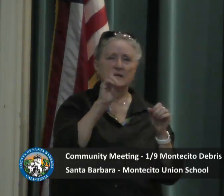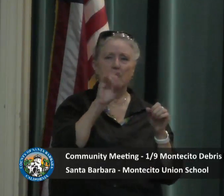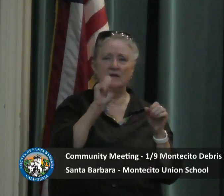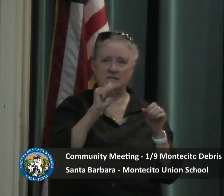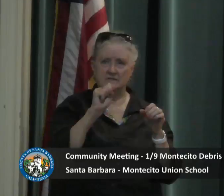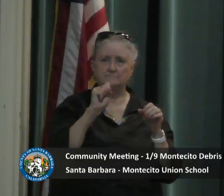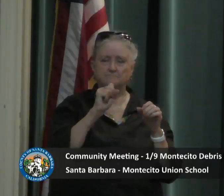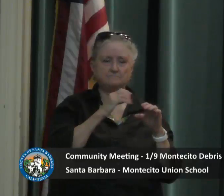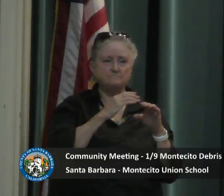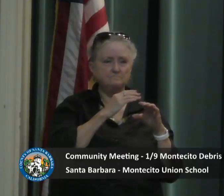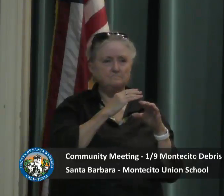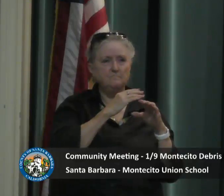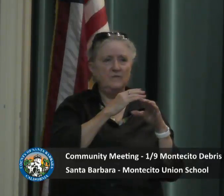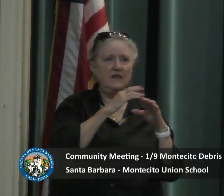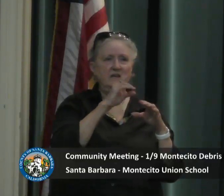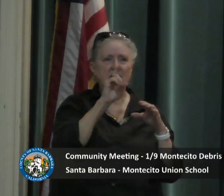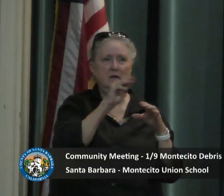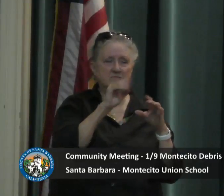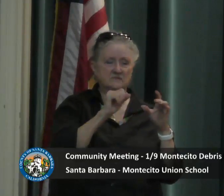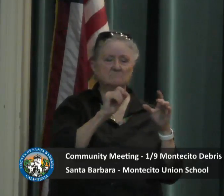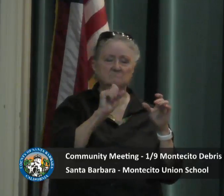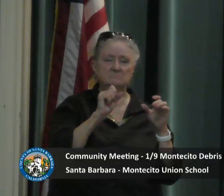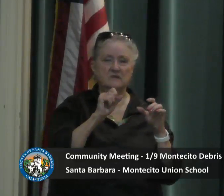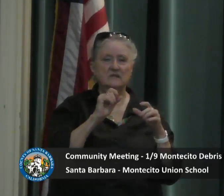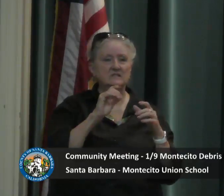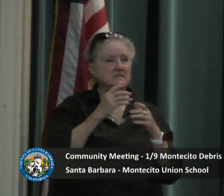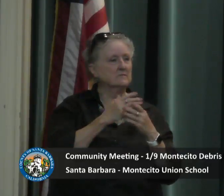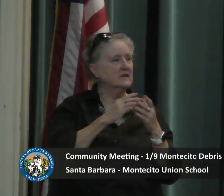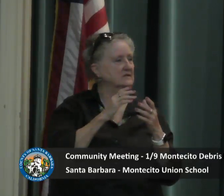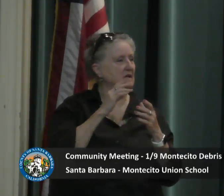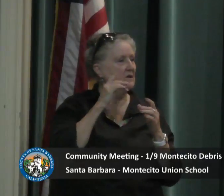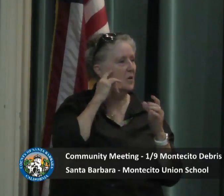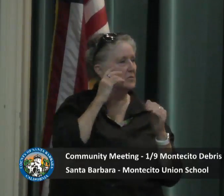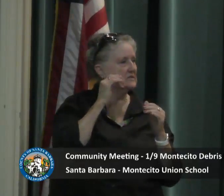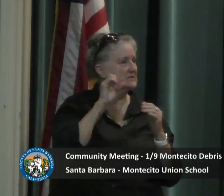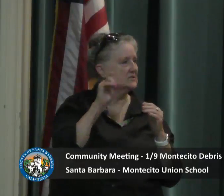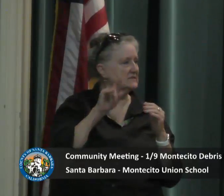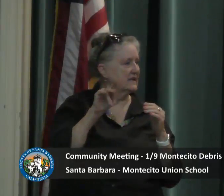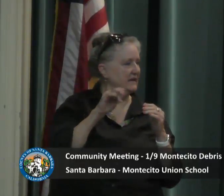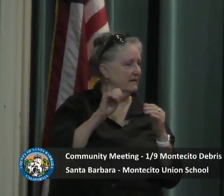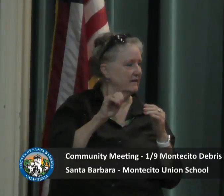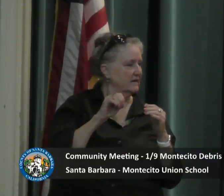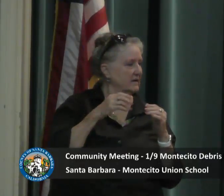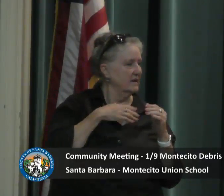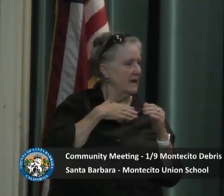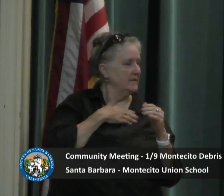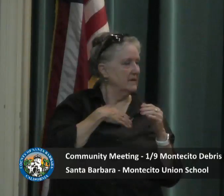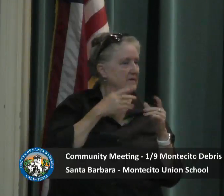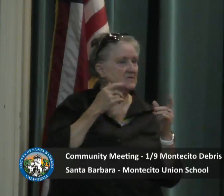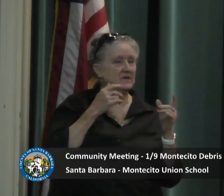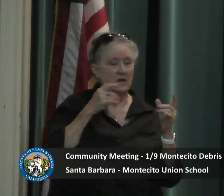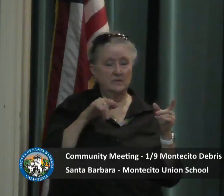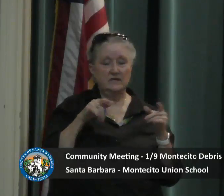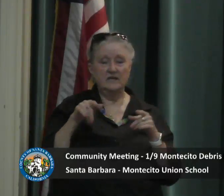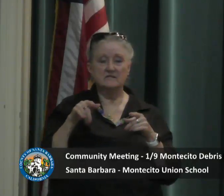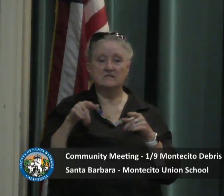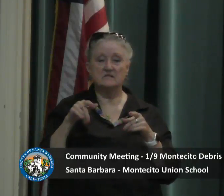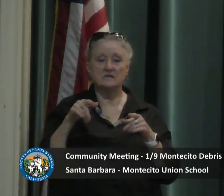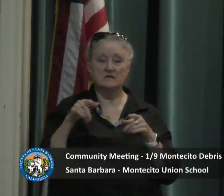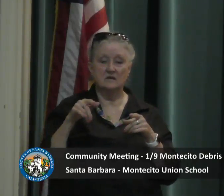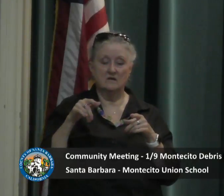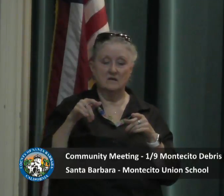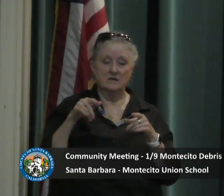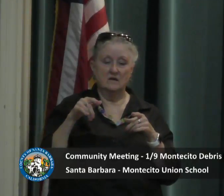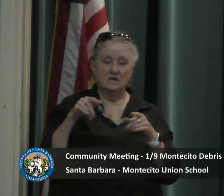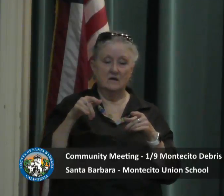there have been cases. I hope Suzanne is still here because she'll be happy that I mentioned this. There have been cases